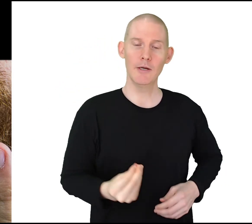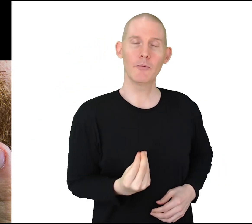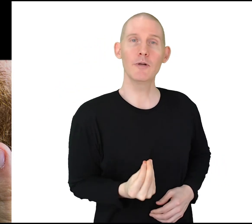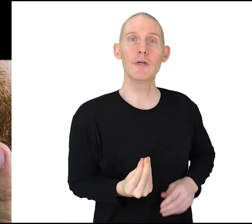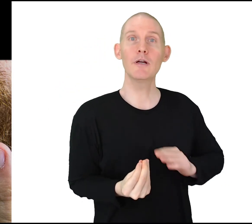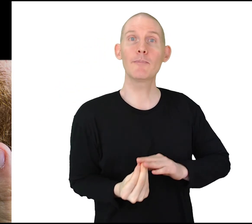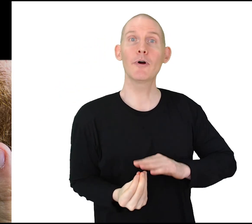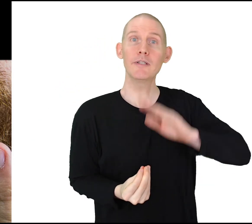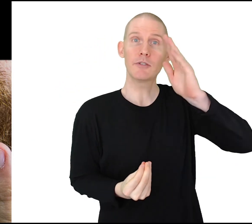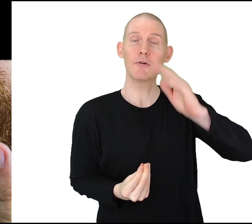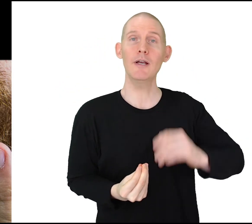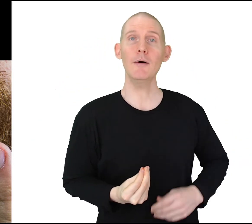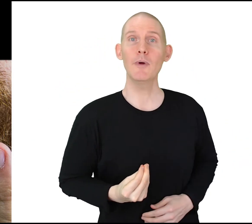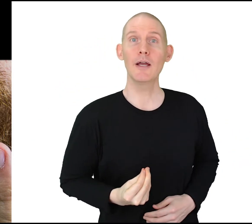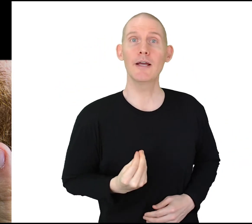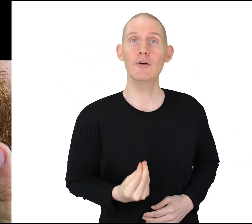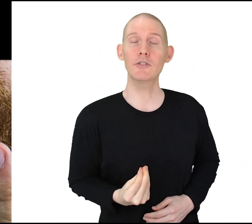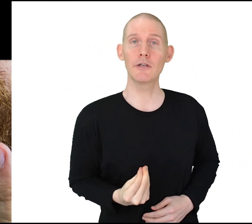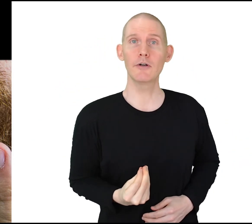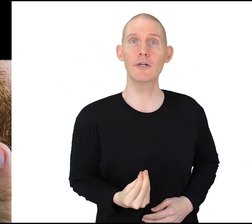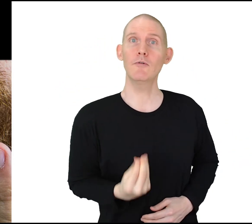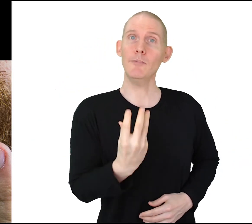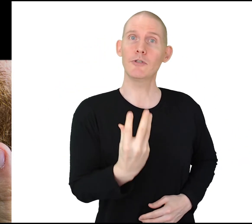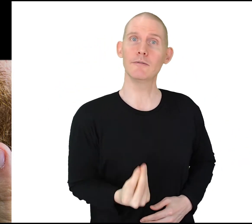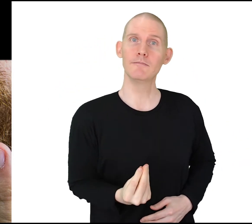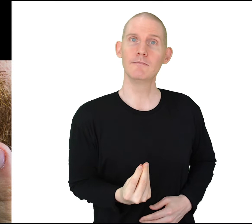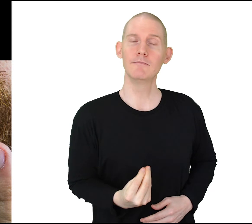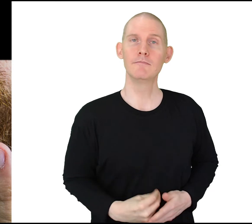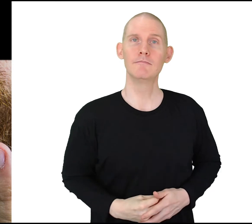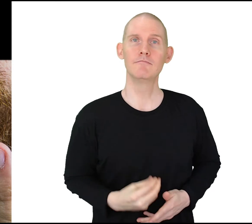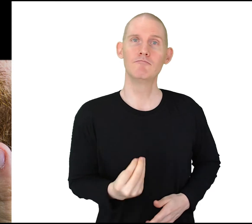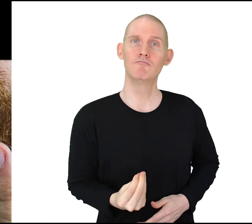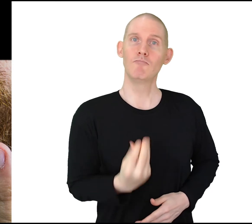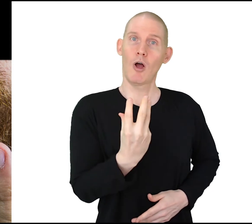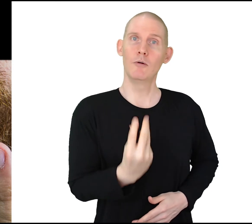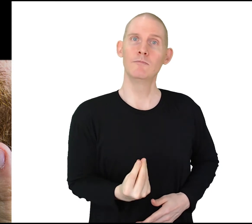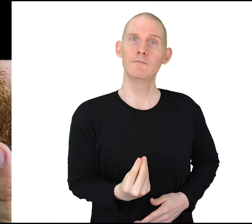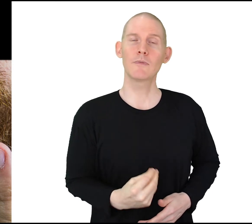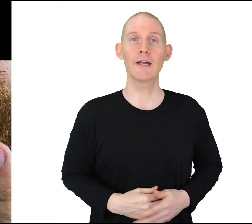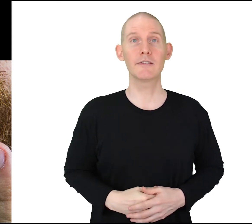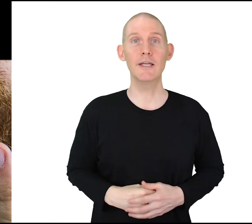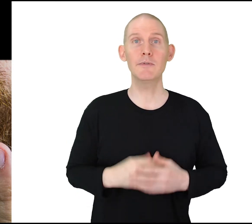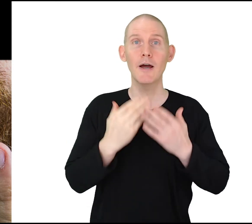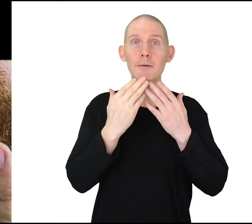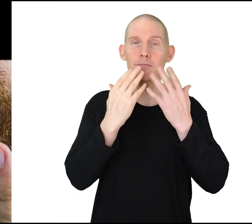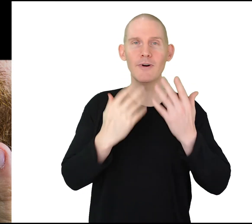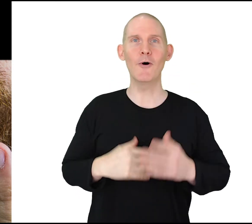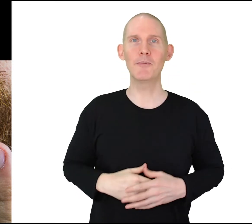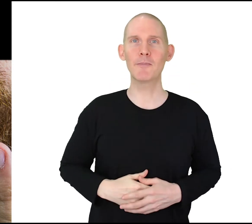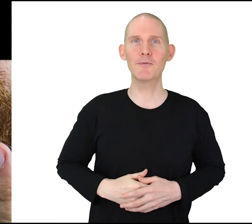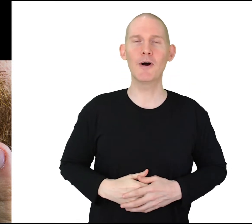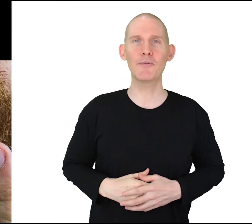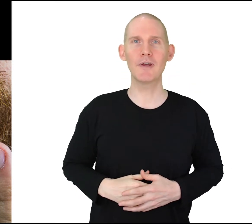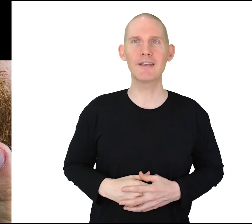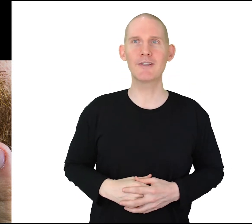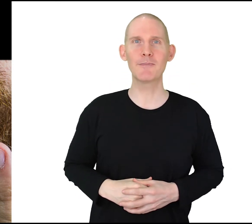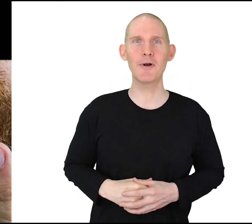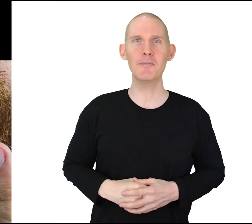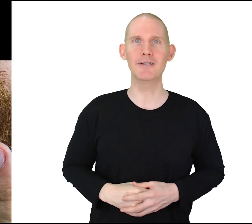them here, pointing straight up, and now just a little eruption. At the same time, open up your mouth like you're burping.